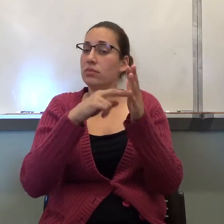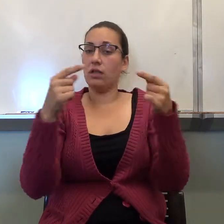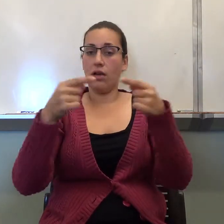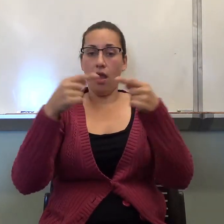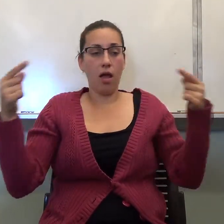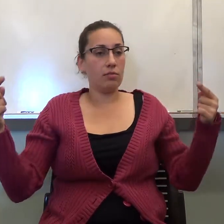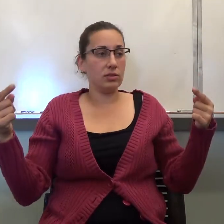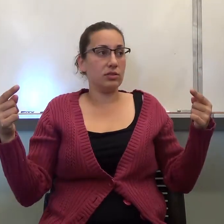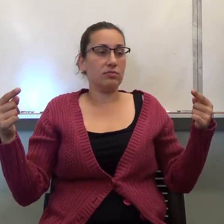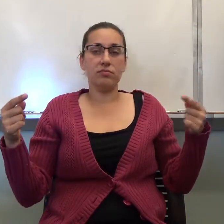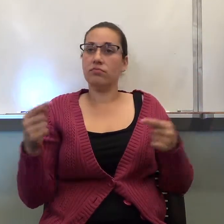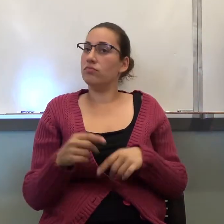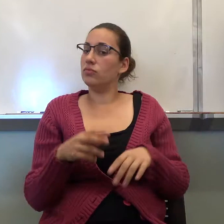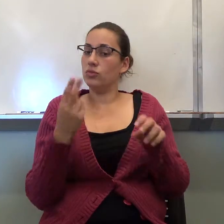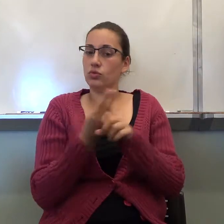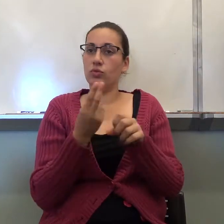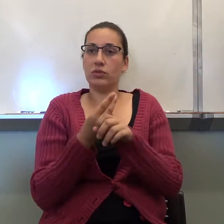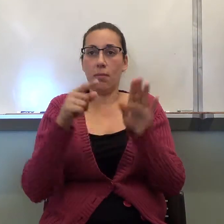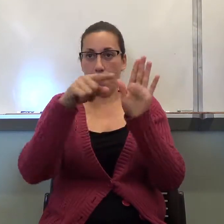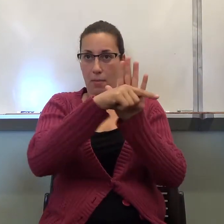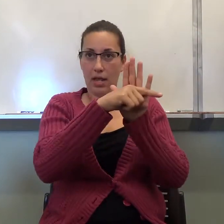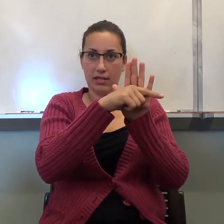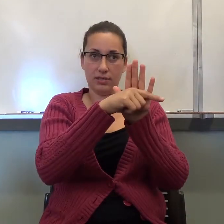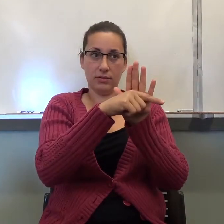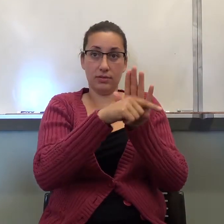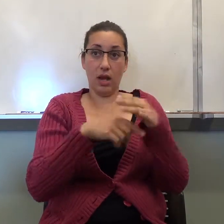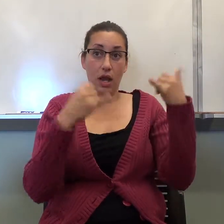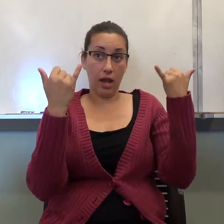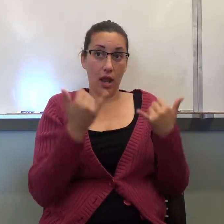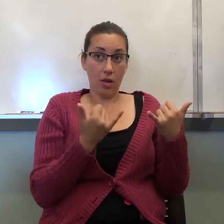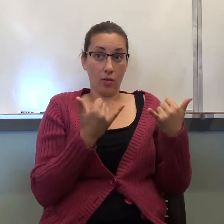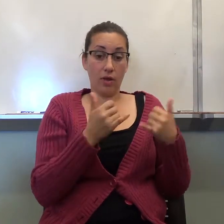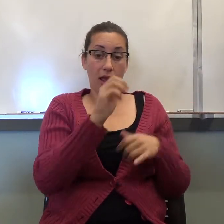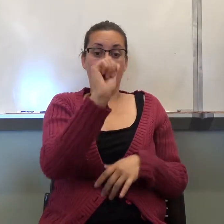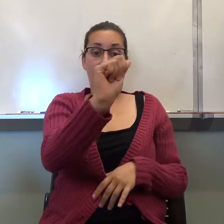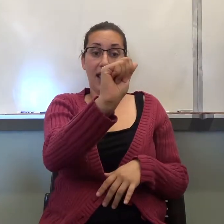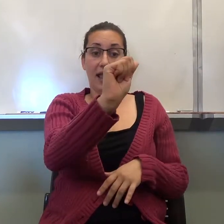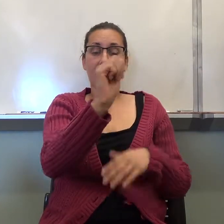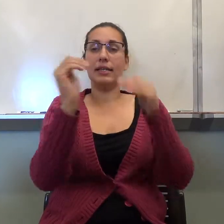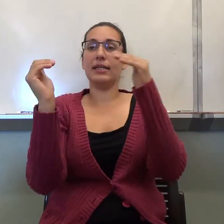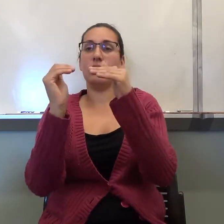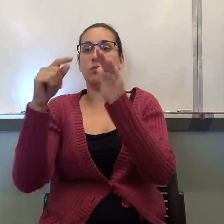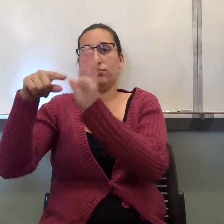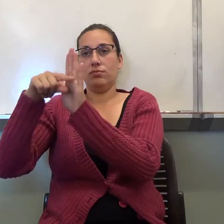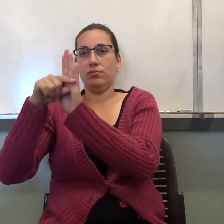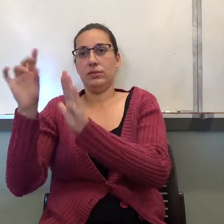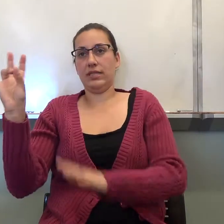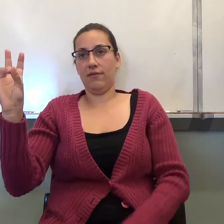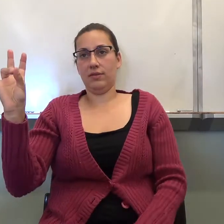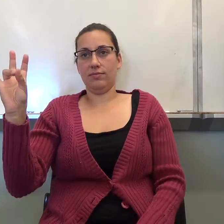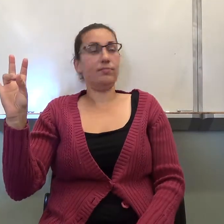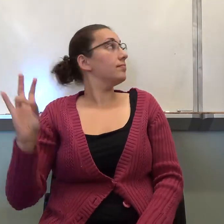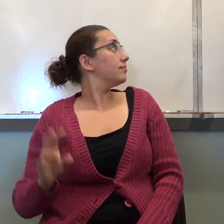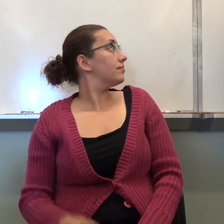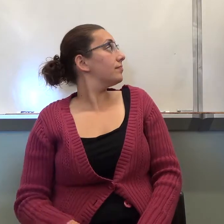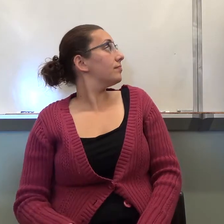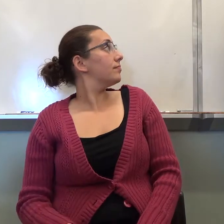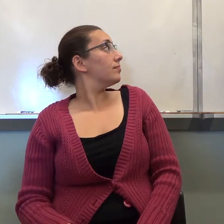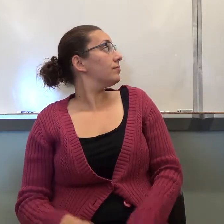what the number is. Now we know the number that we're going to put in for A is a -7. Well, if we did this, it